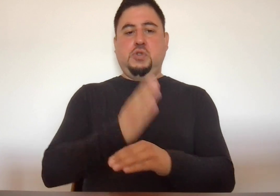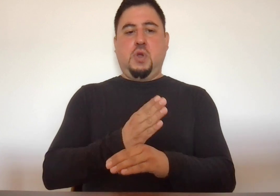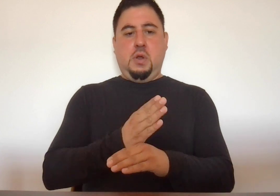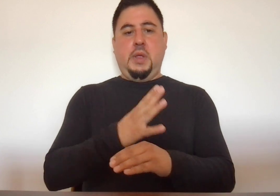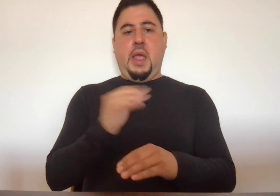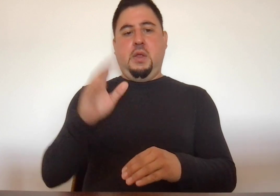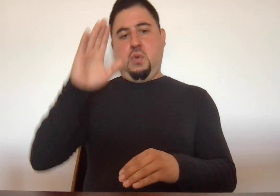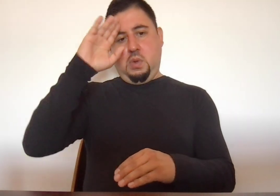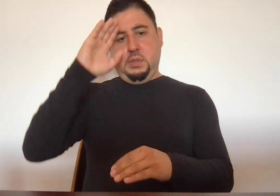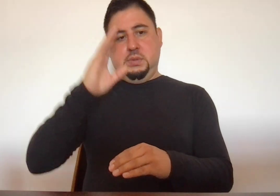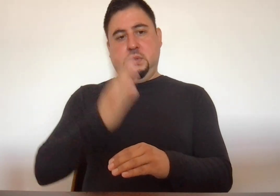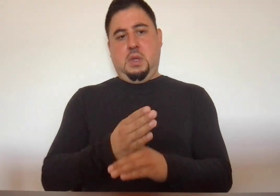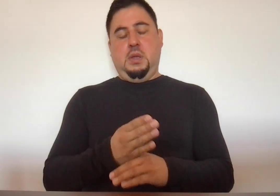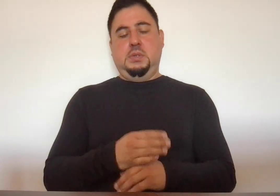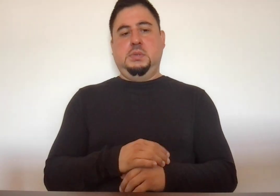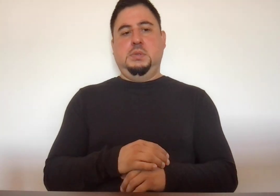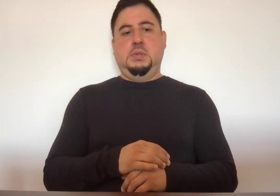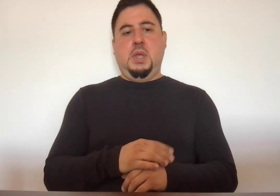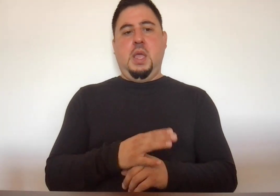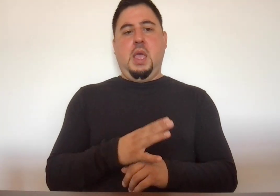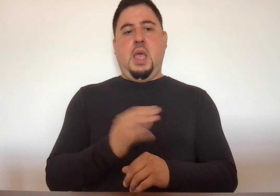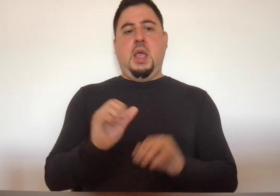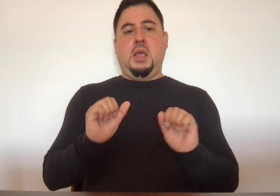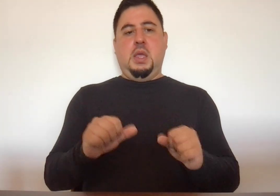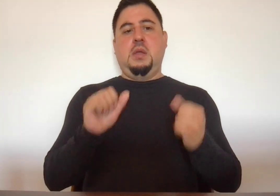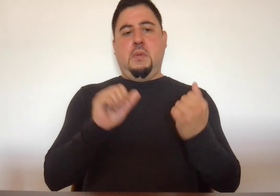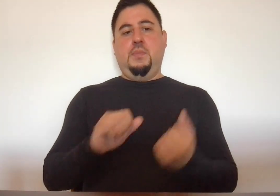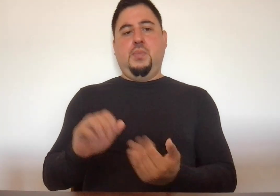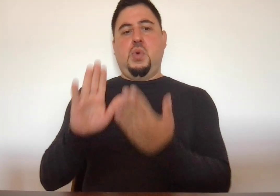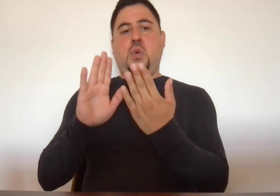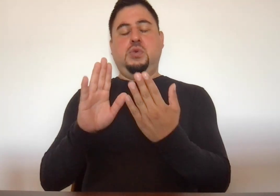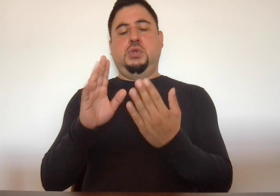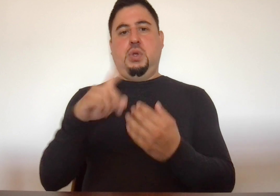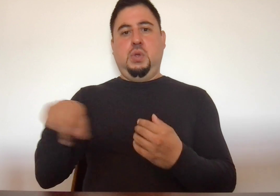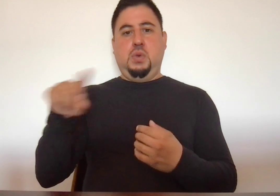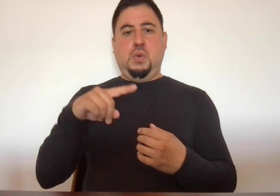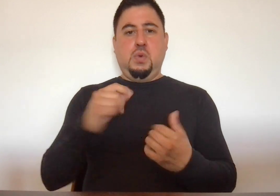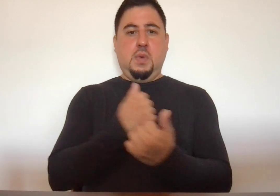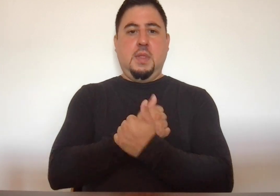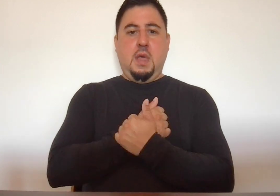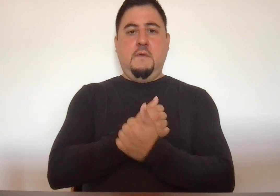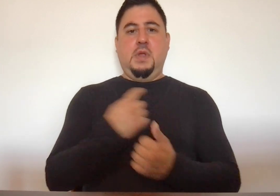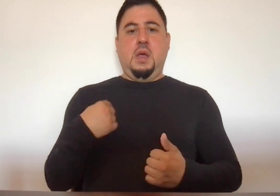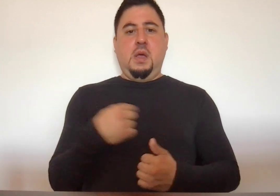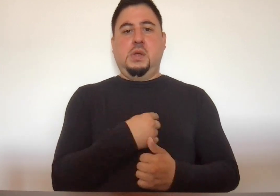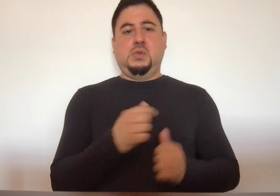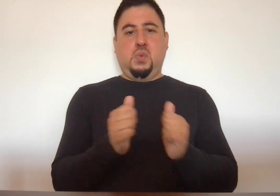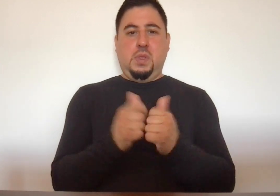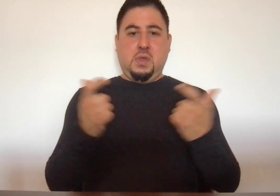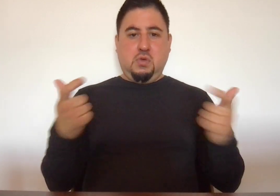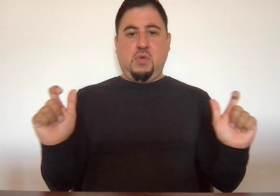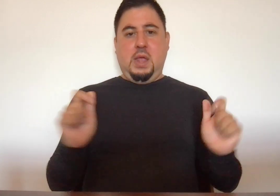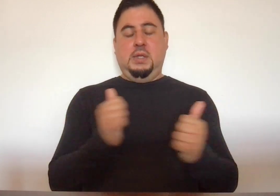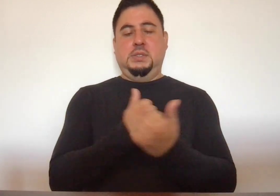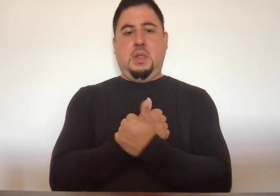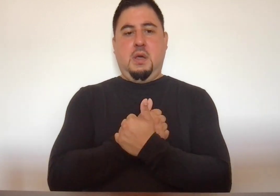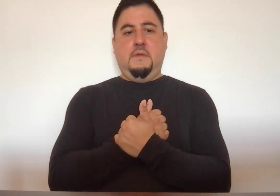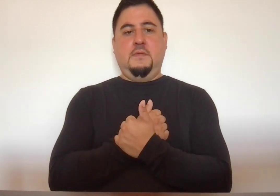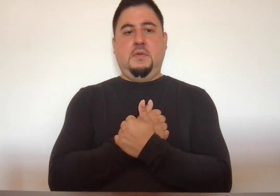your sons, and could approach you. You loved us with the greatest love. For your